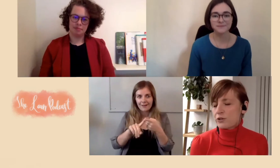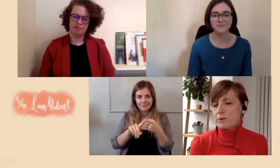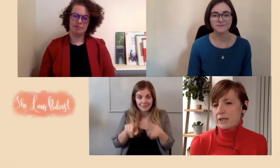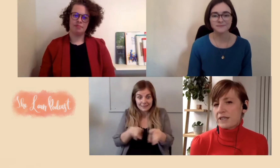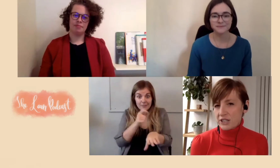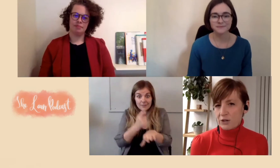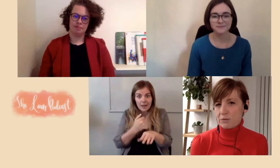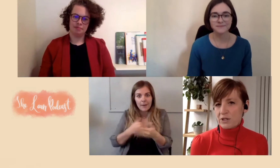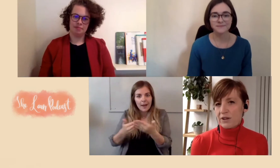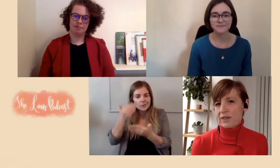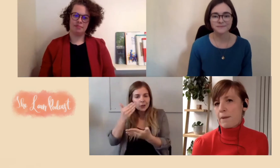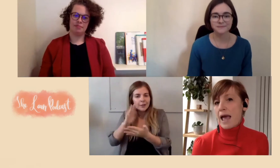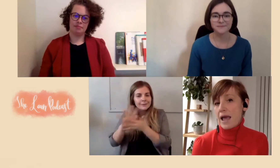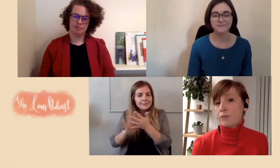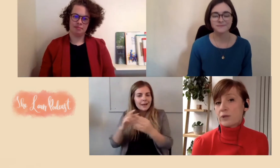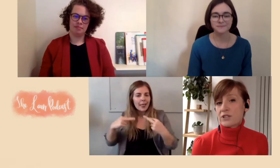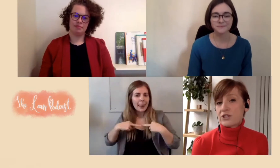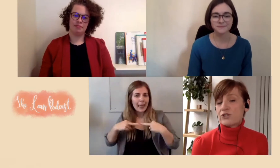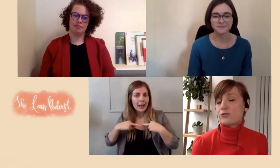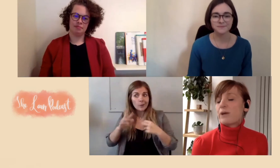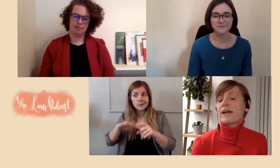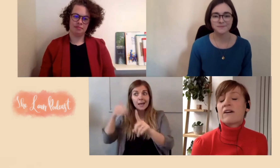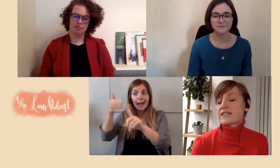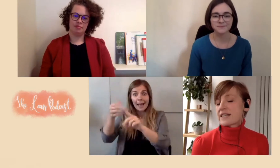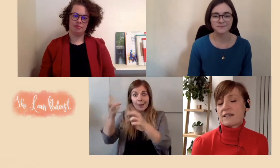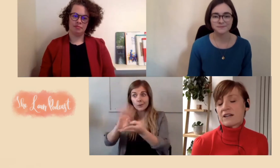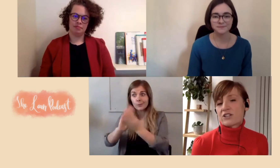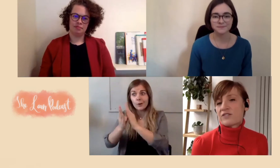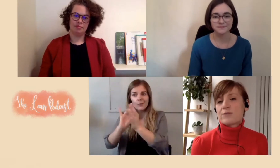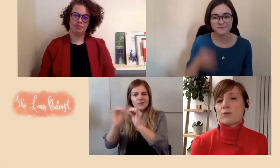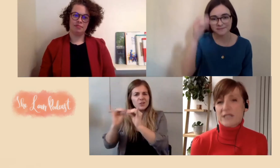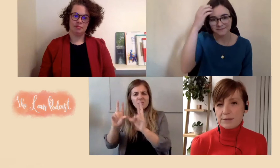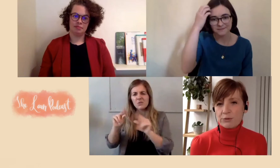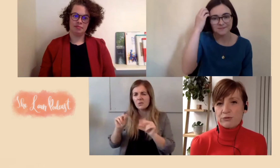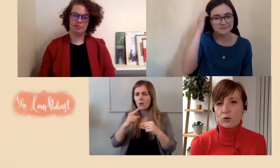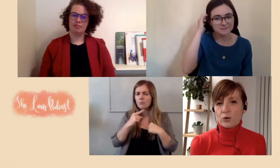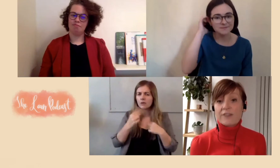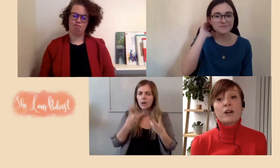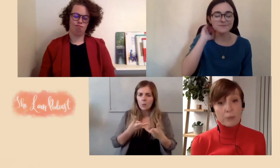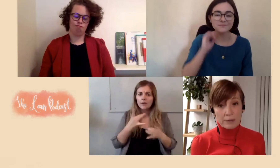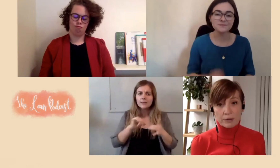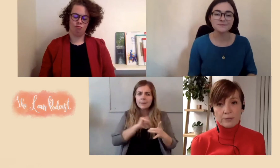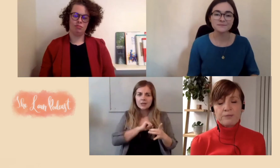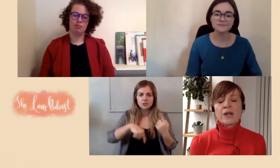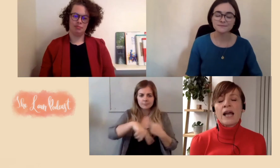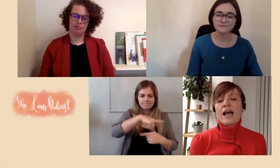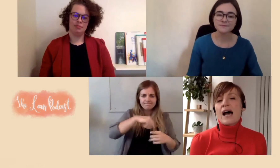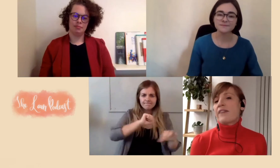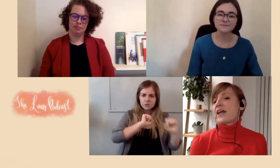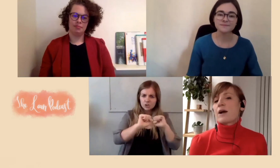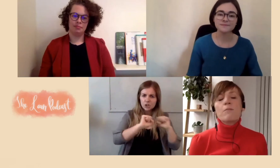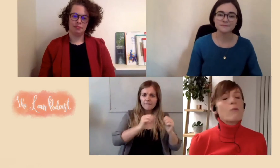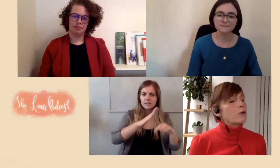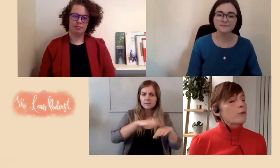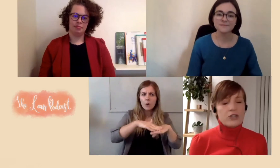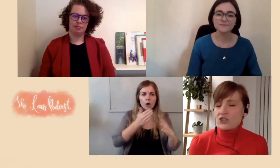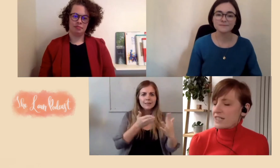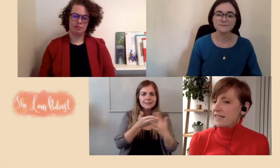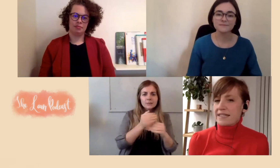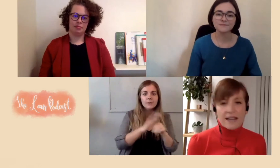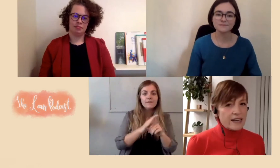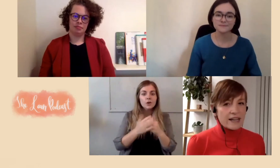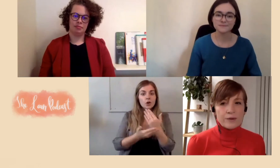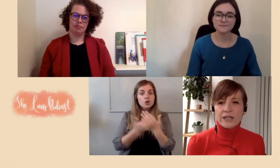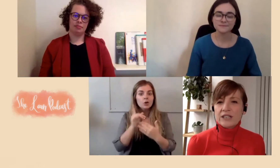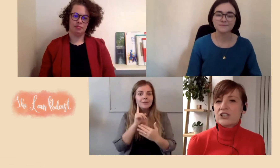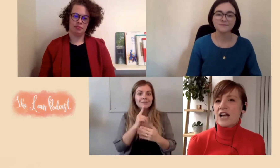started learning sign language, and not with a view to being an interpreter. I think my aim was to make our services more accessible for deaf